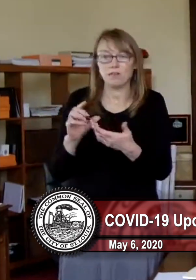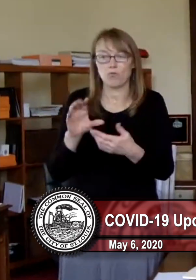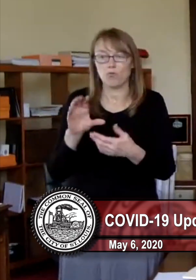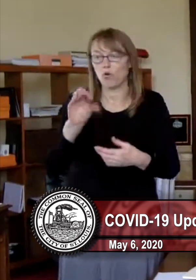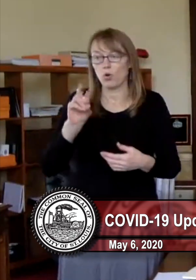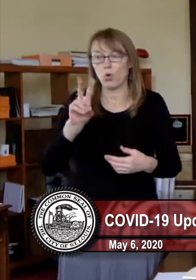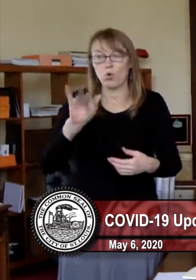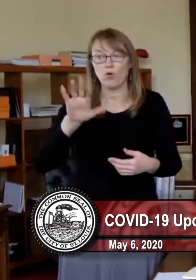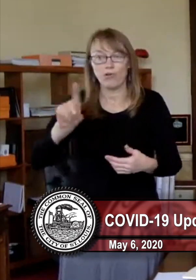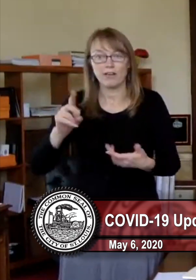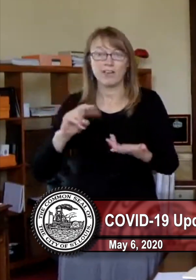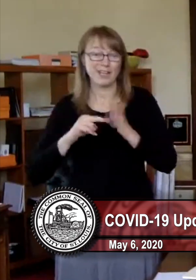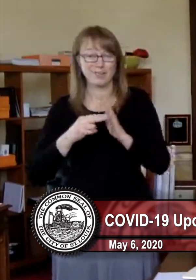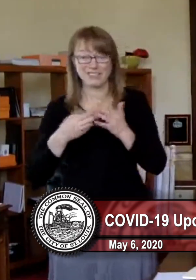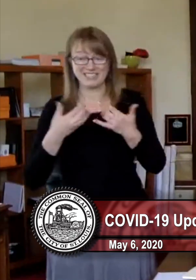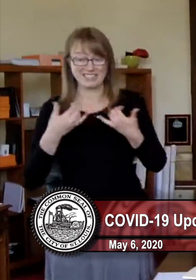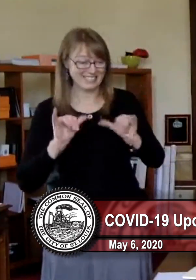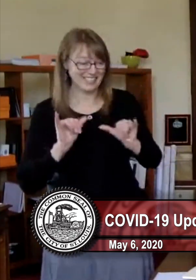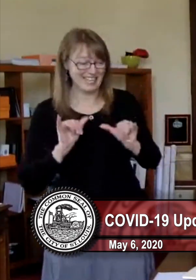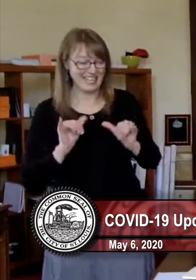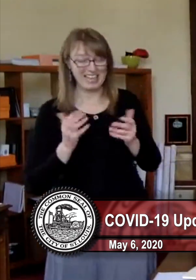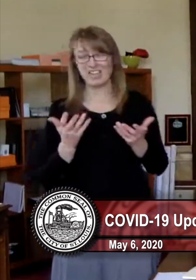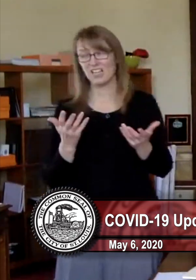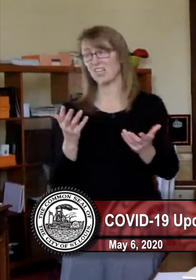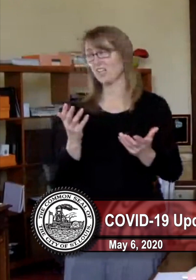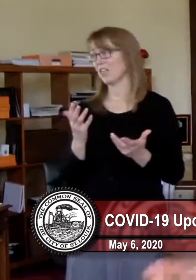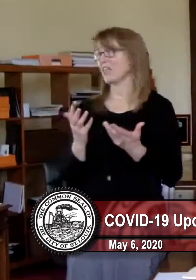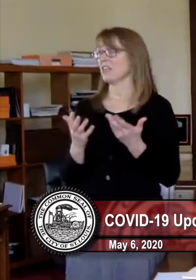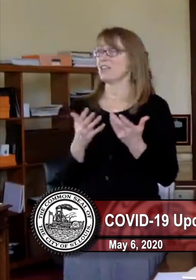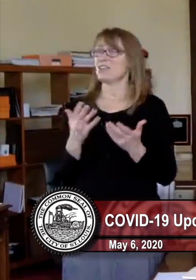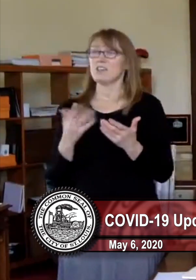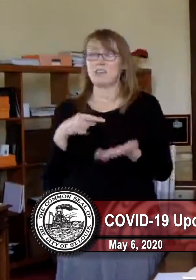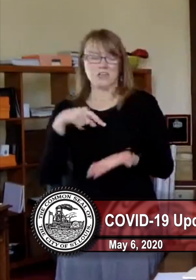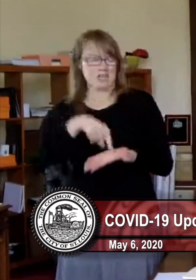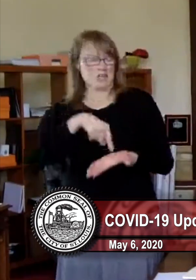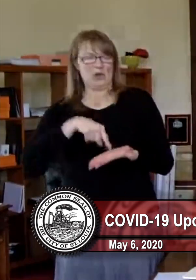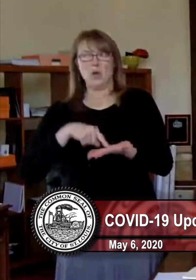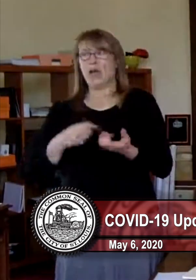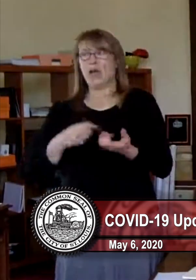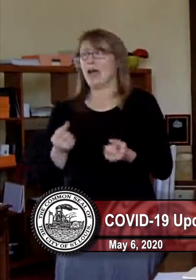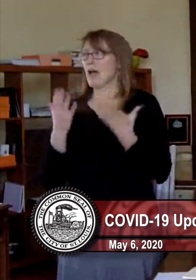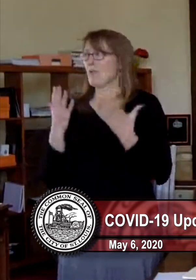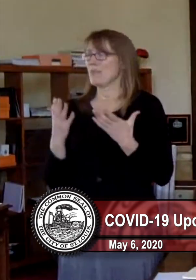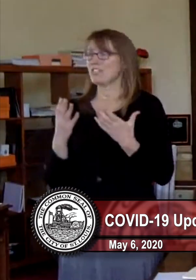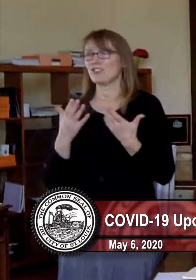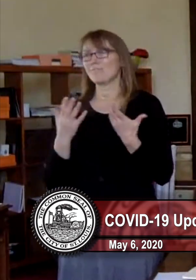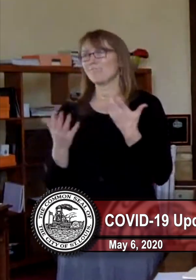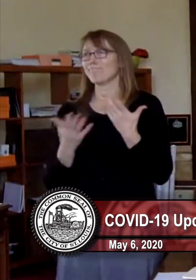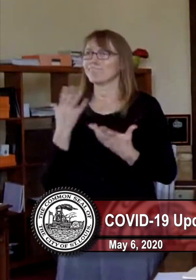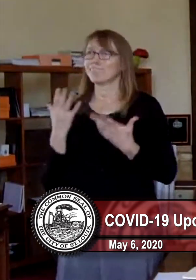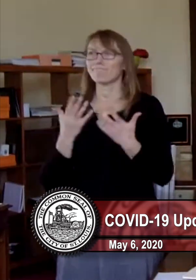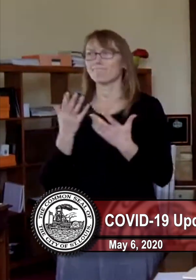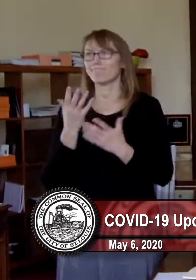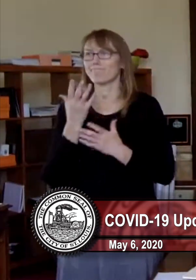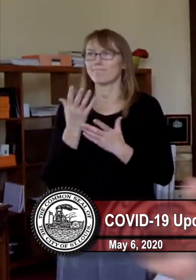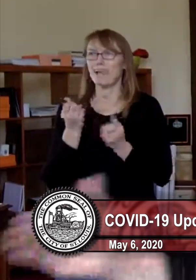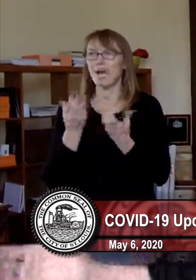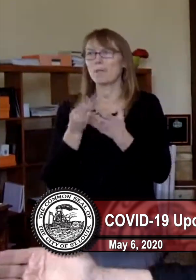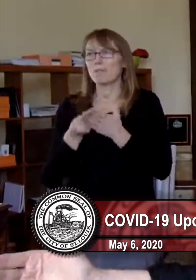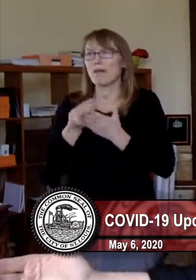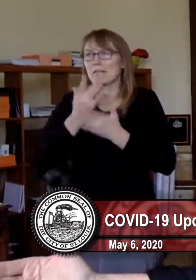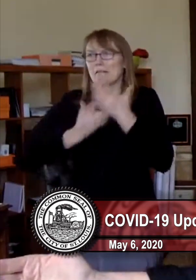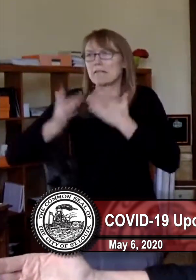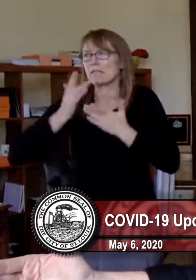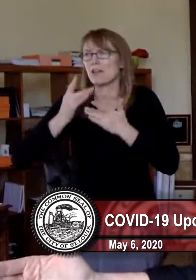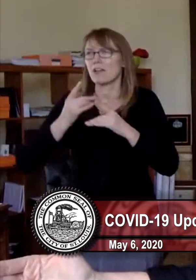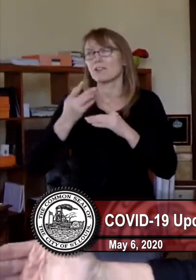with really the estimates range from, and I'm talking about now from the middle of March when this started through